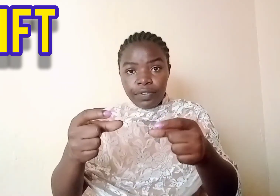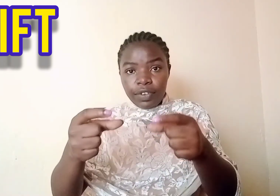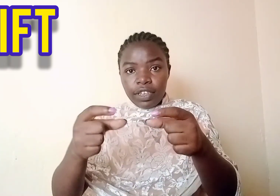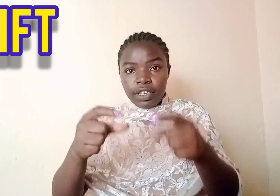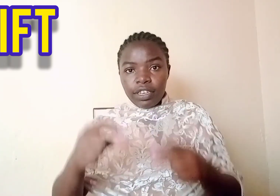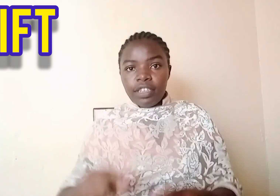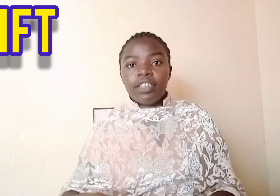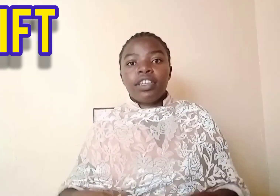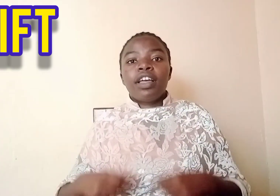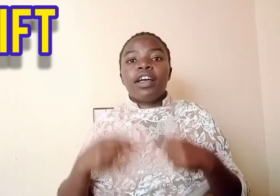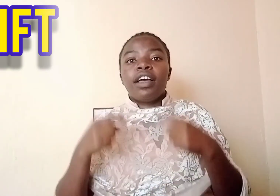Gift.